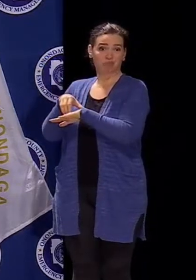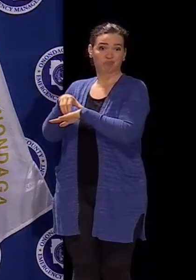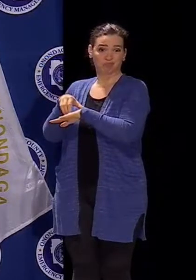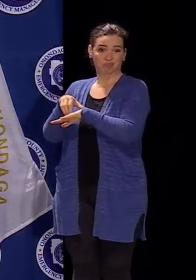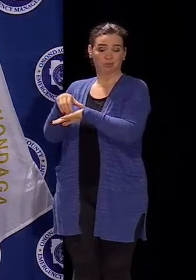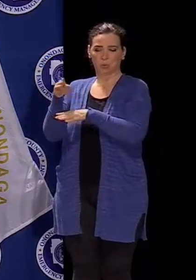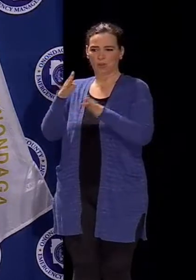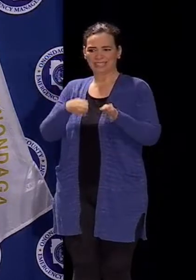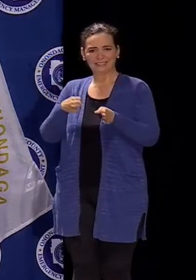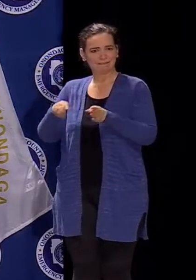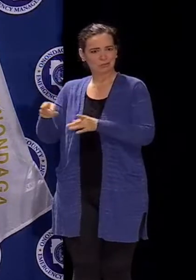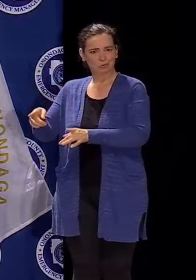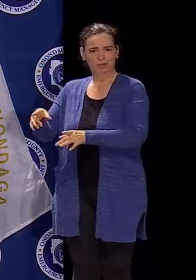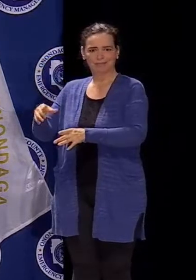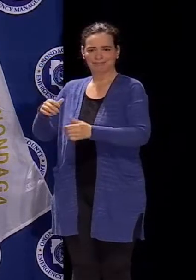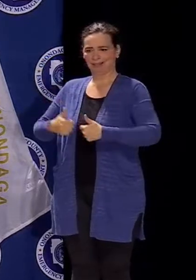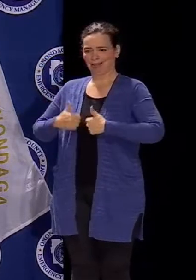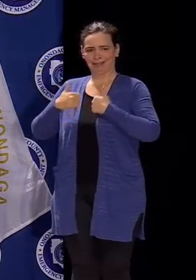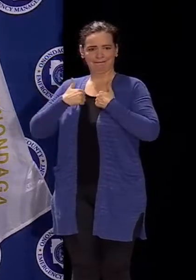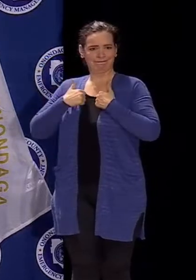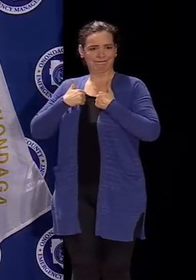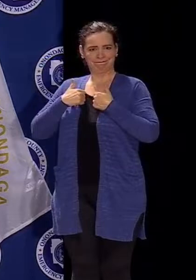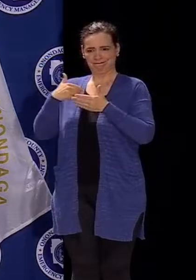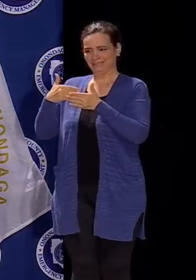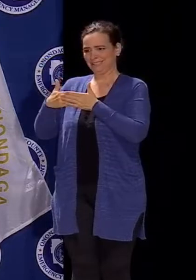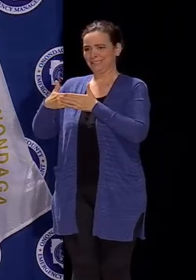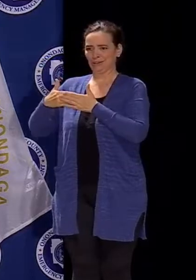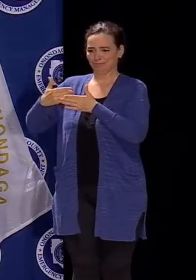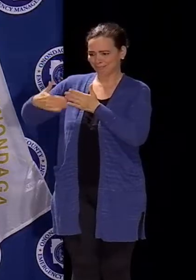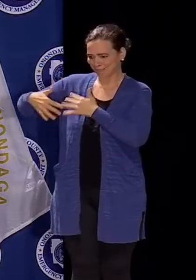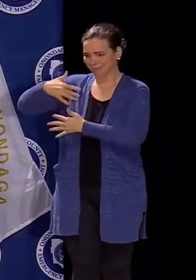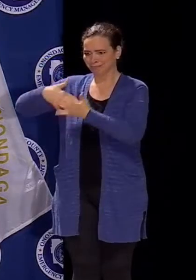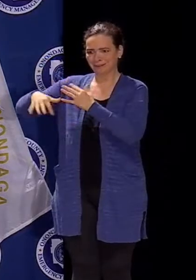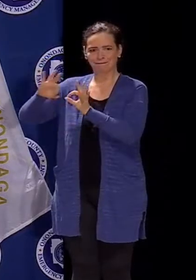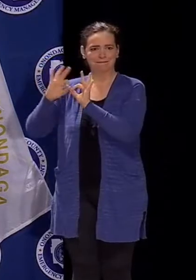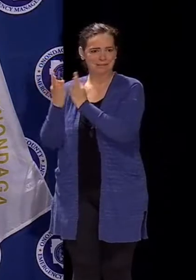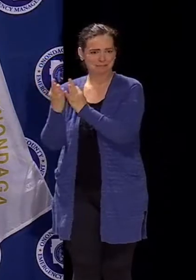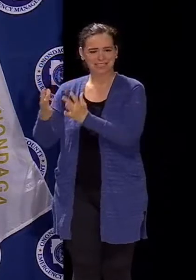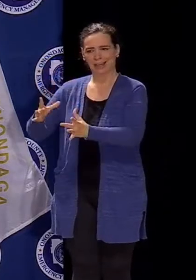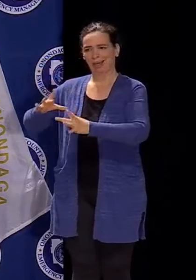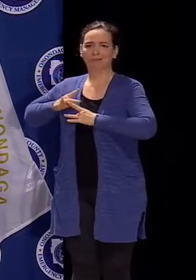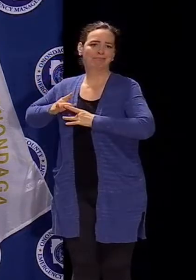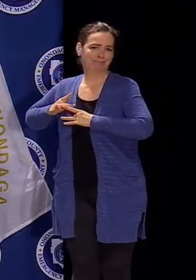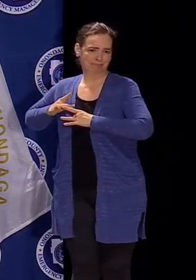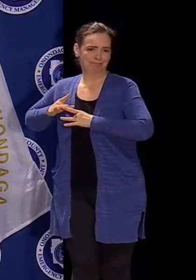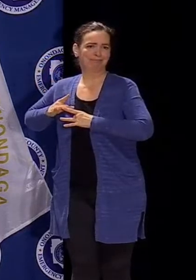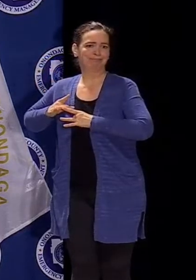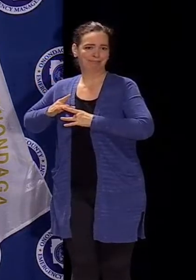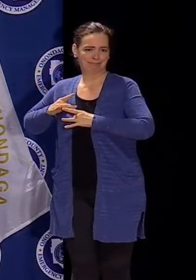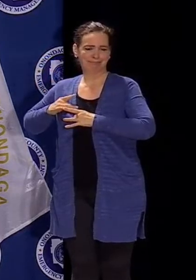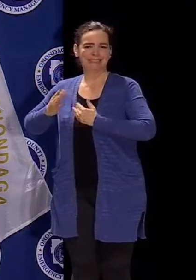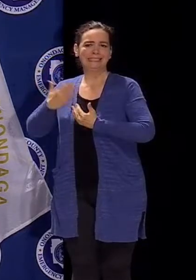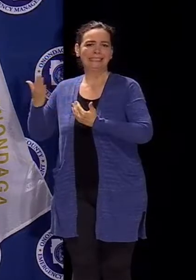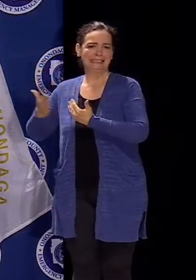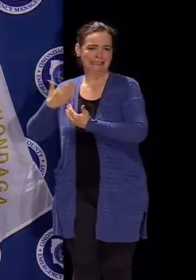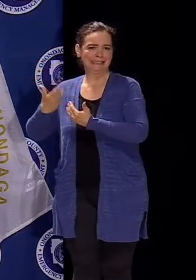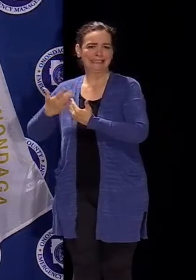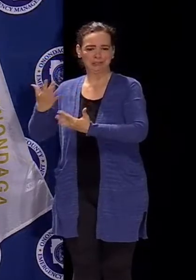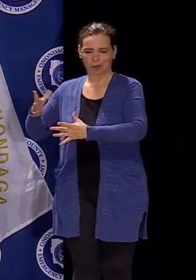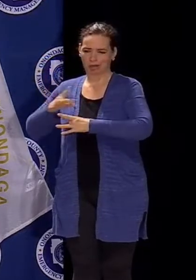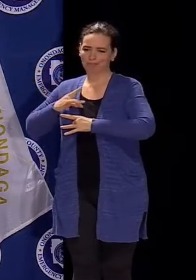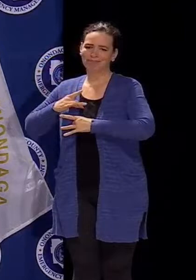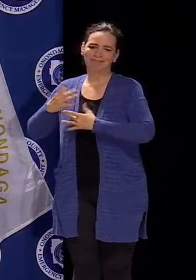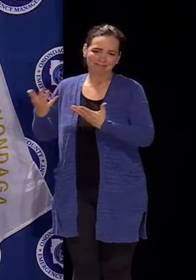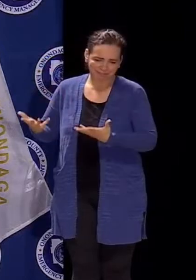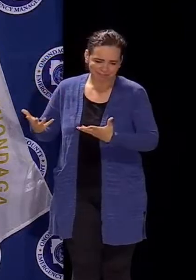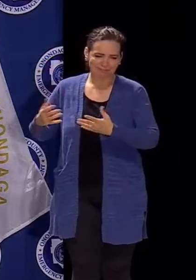that live in close quarters with COVID positive neighbors of ours, and we